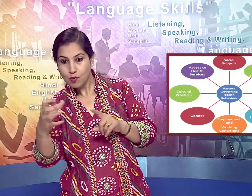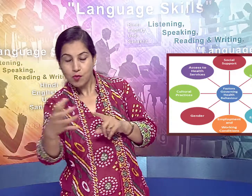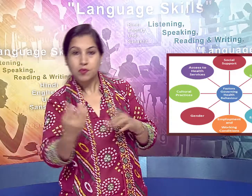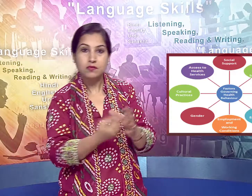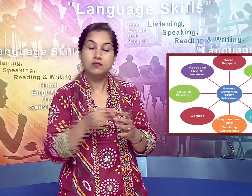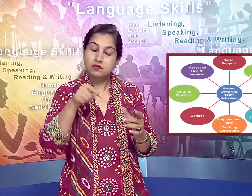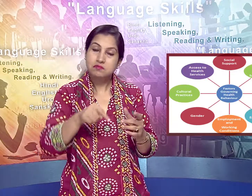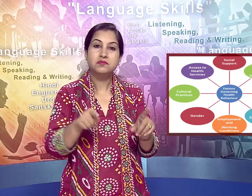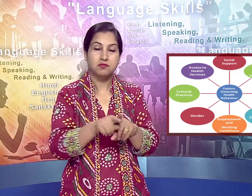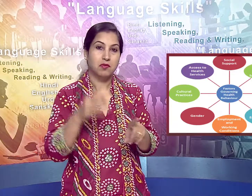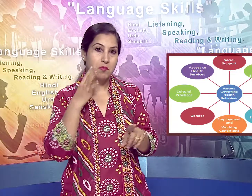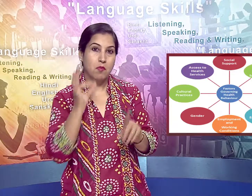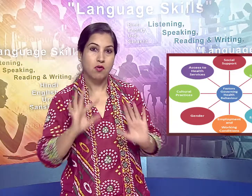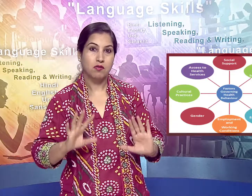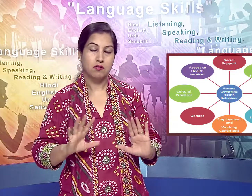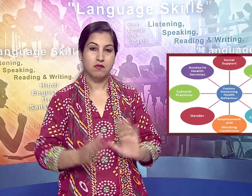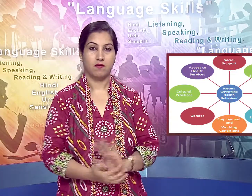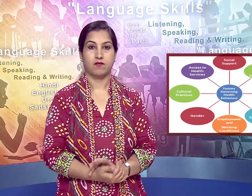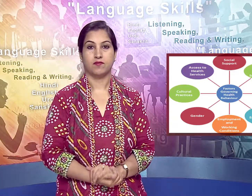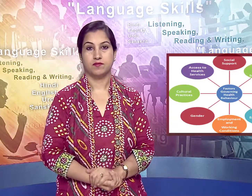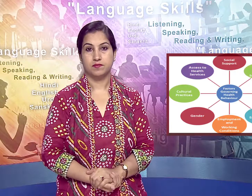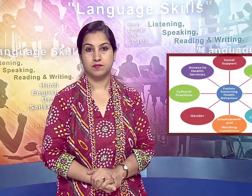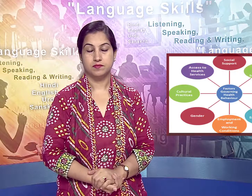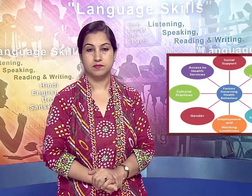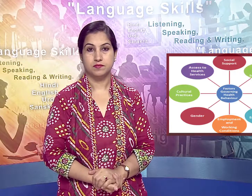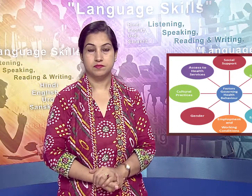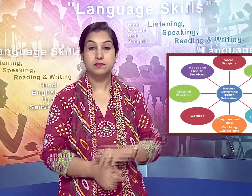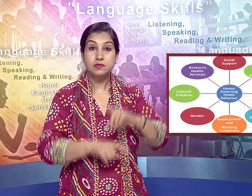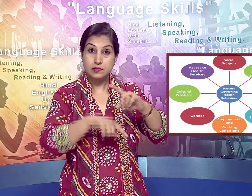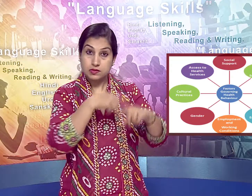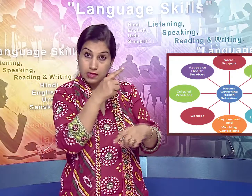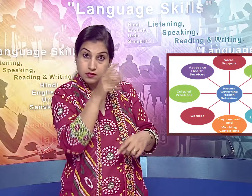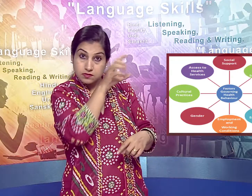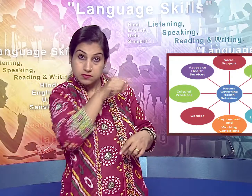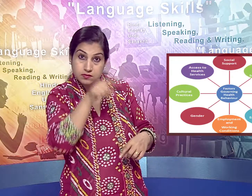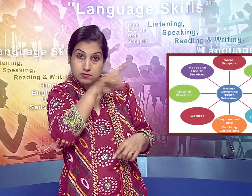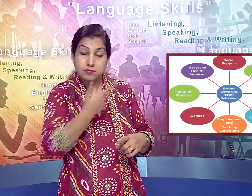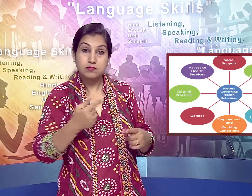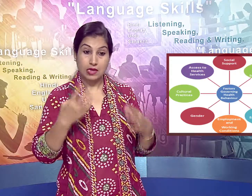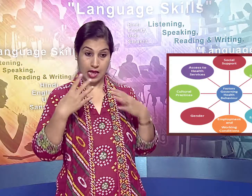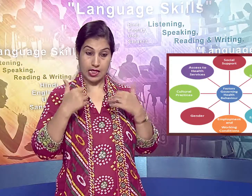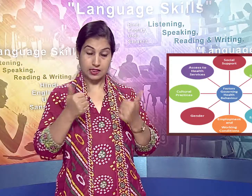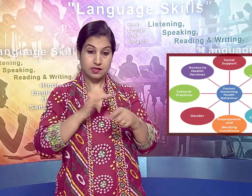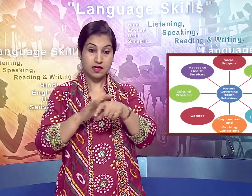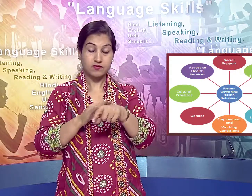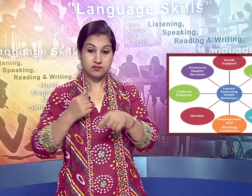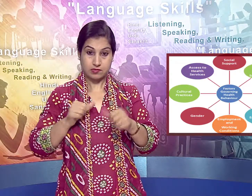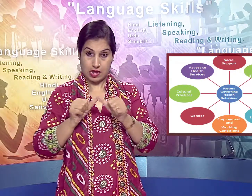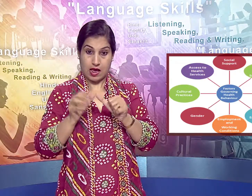So this is also an important factor. The next point is access to health services.